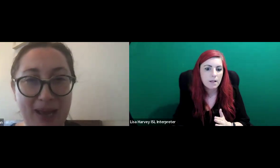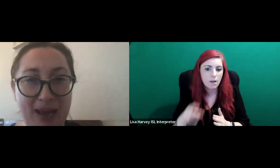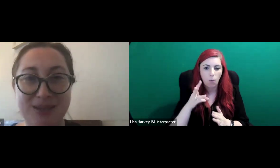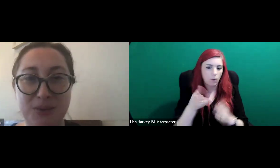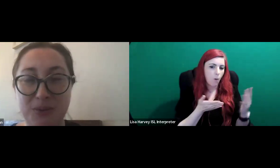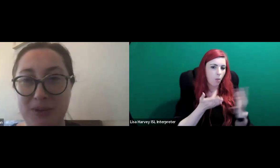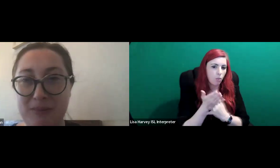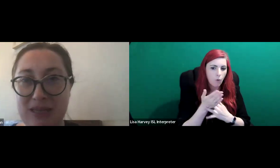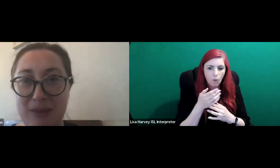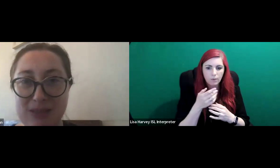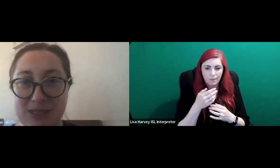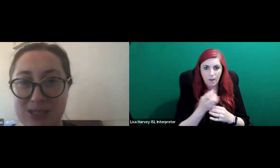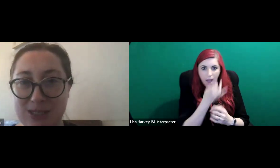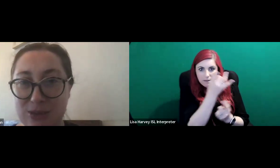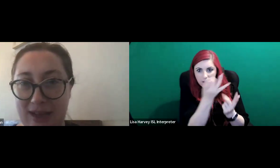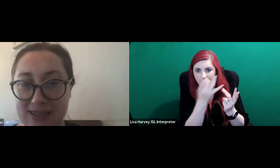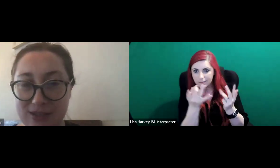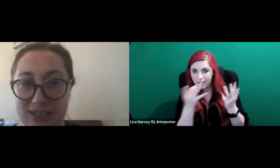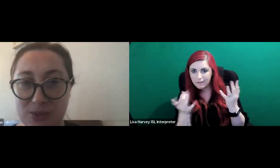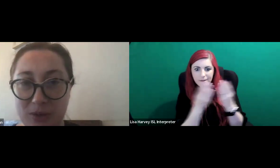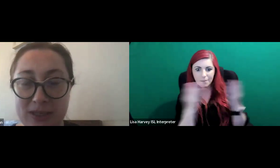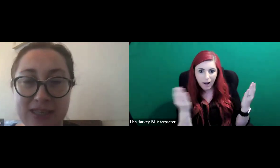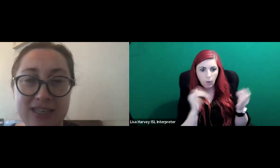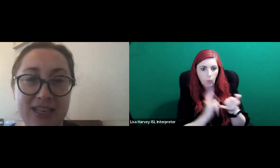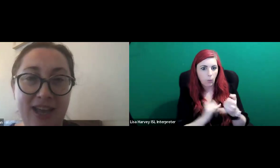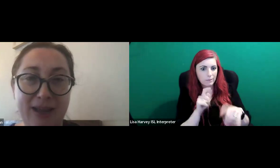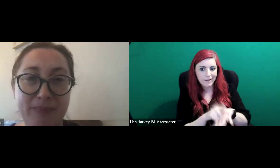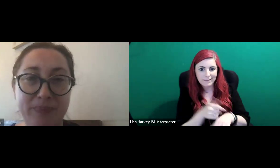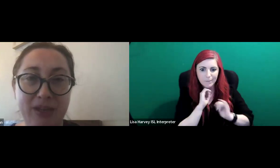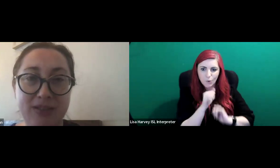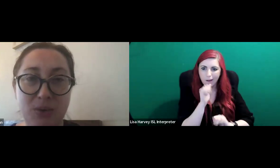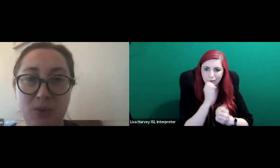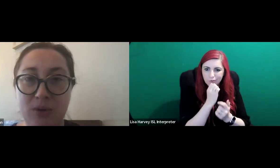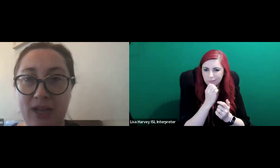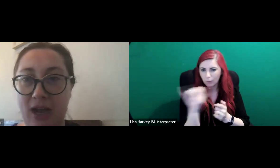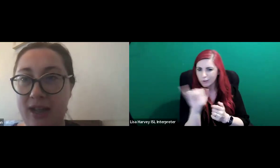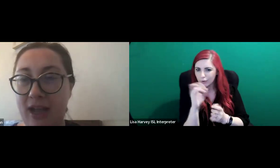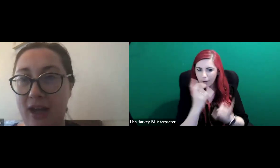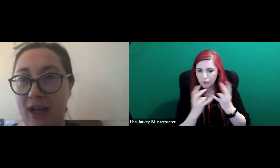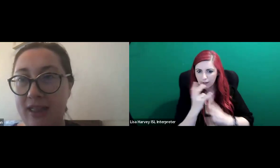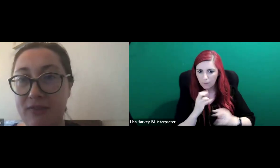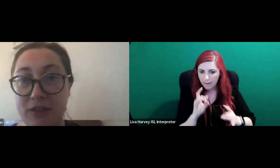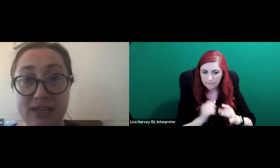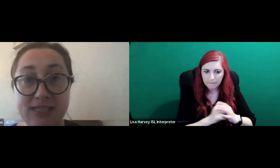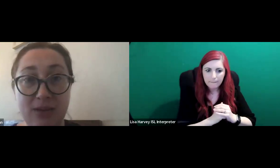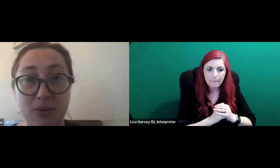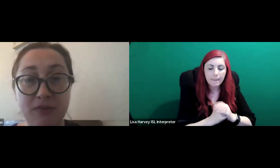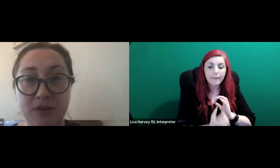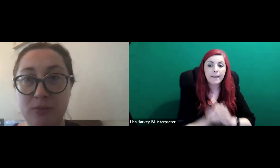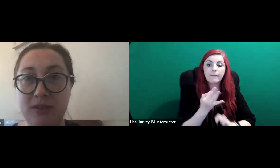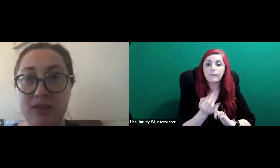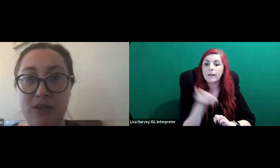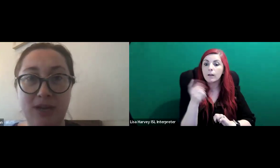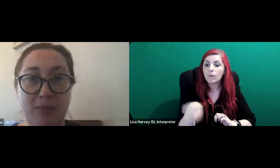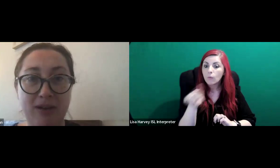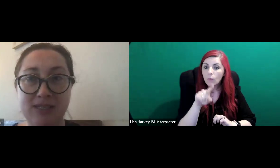various panelists who will be in the best position to answer each one. So if there is anyone